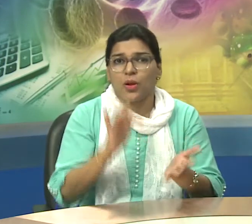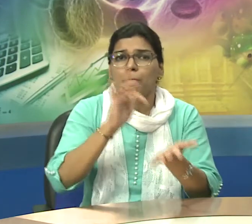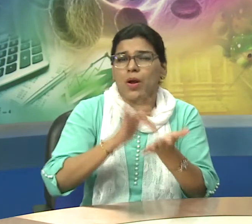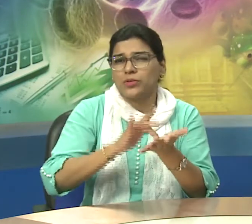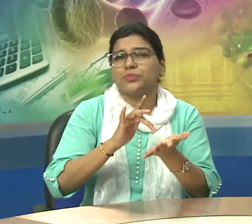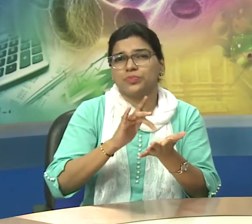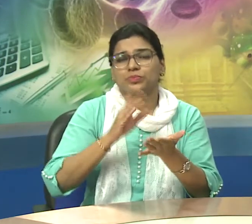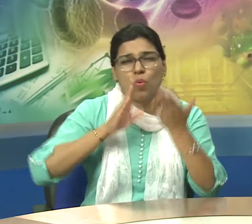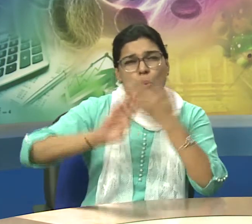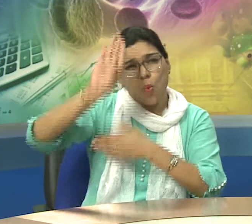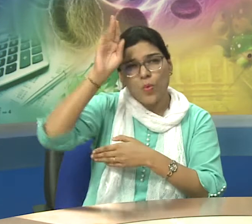of the